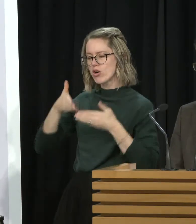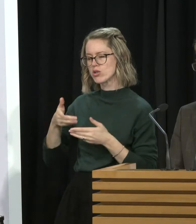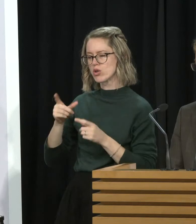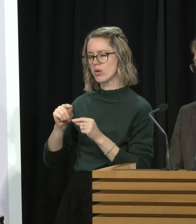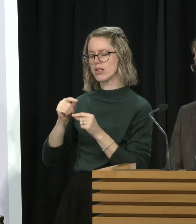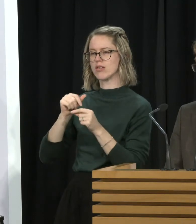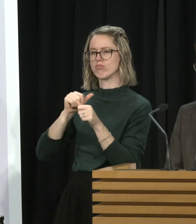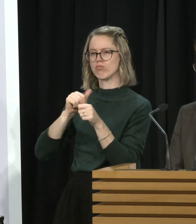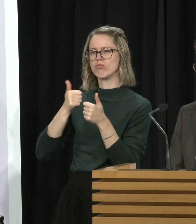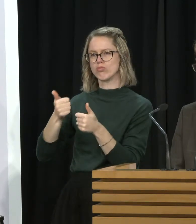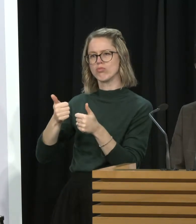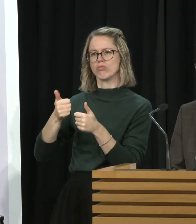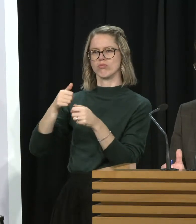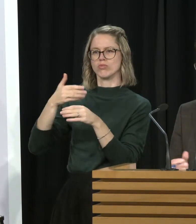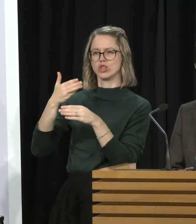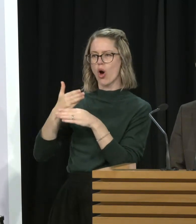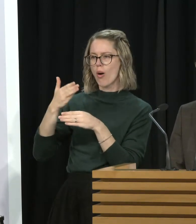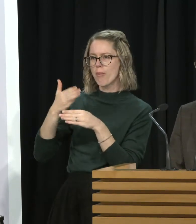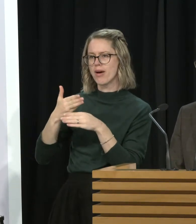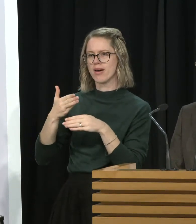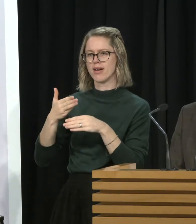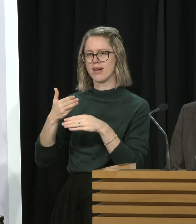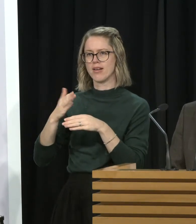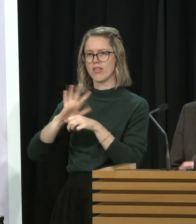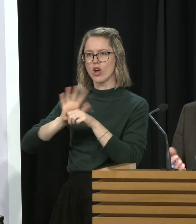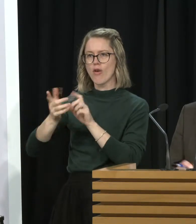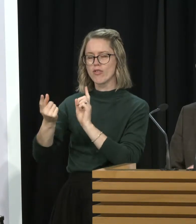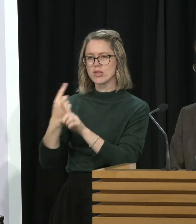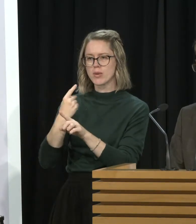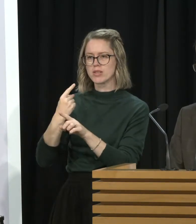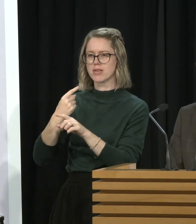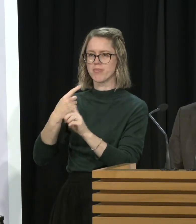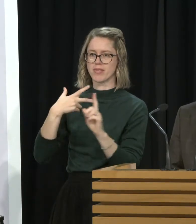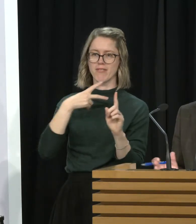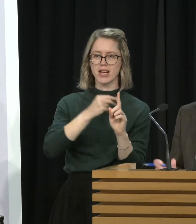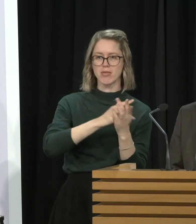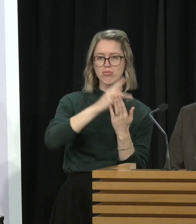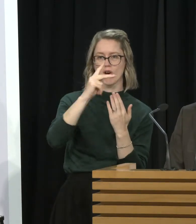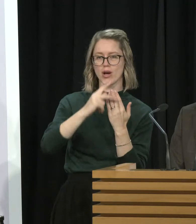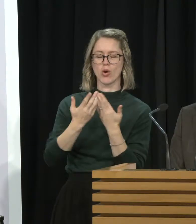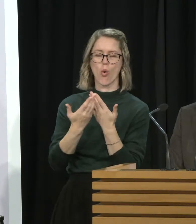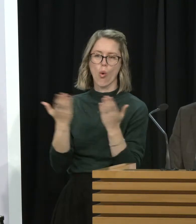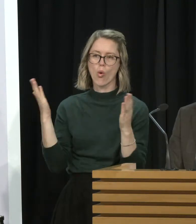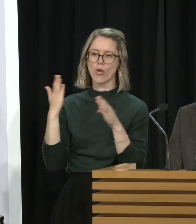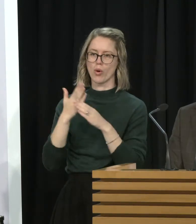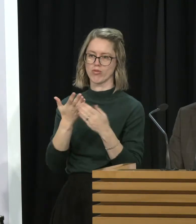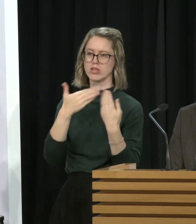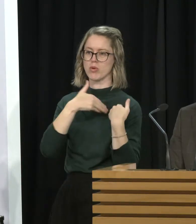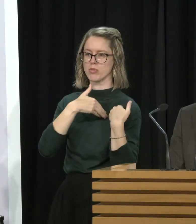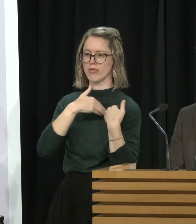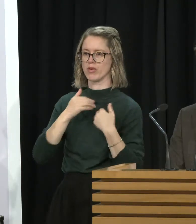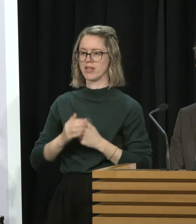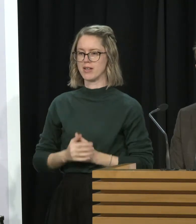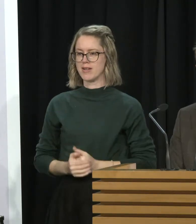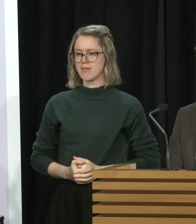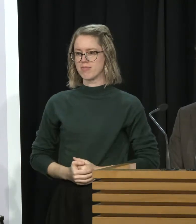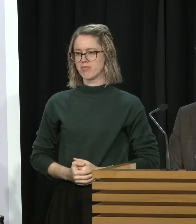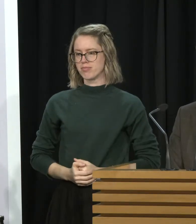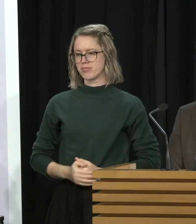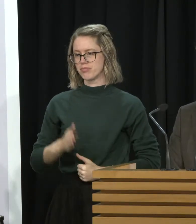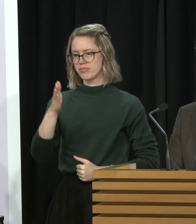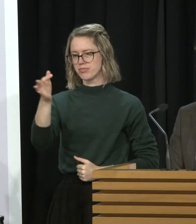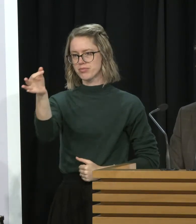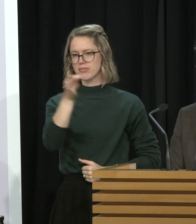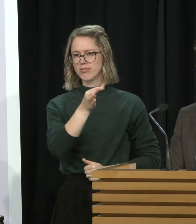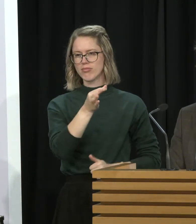doing the very best possible job we can in our COVID response, the vaccination program, and across all the work we're responsible for. Yeah, good.